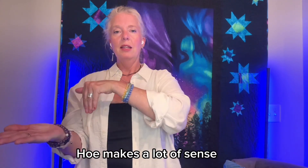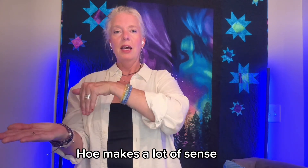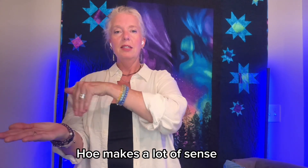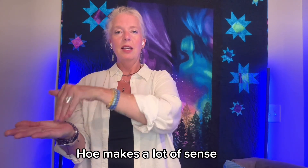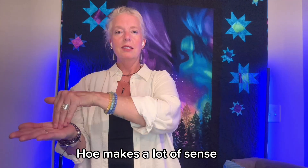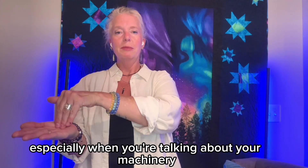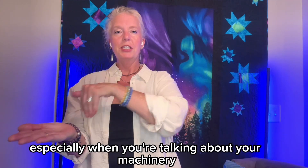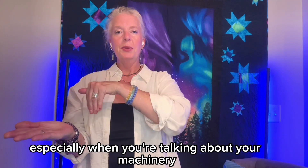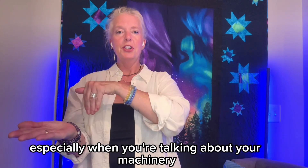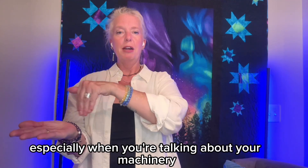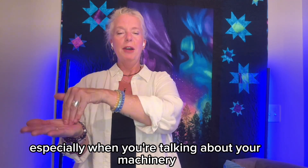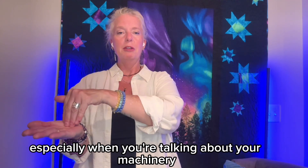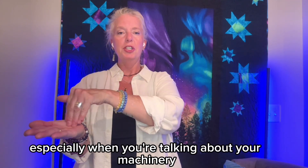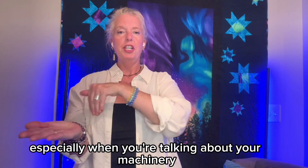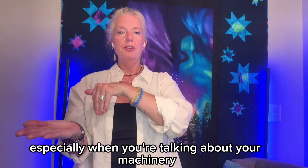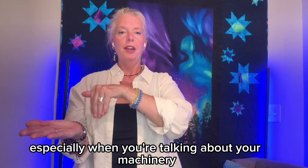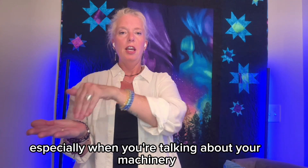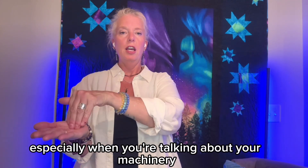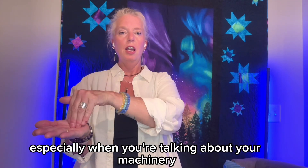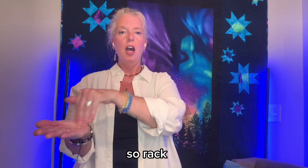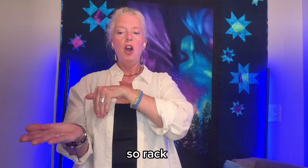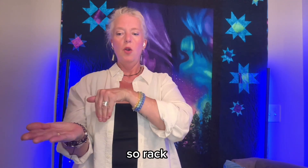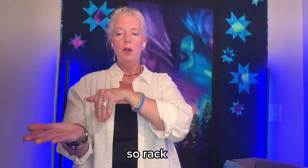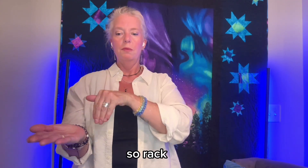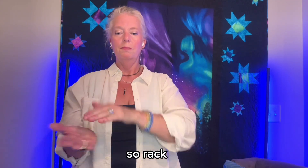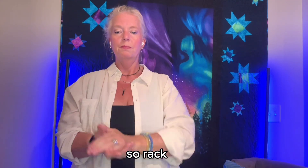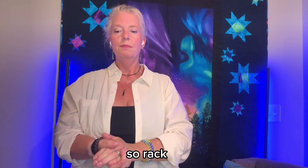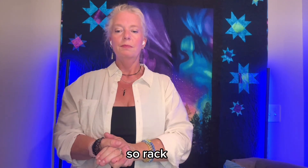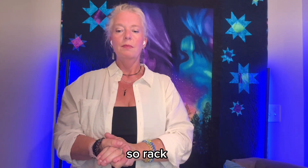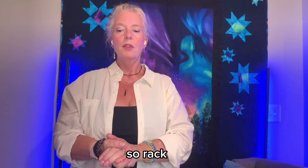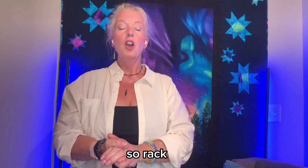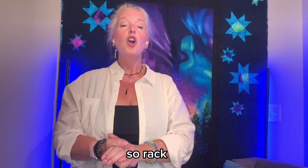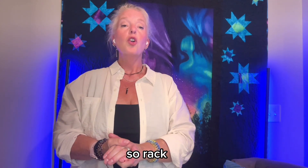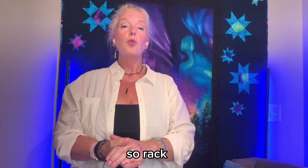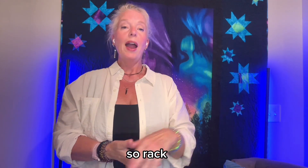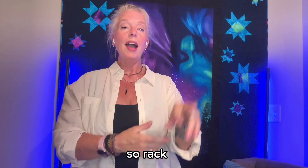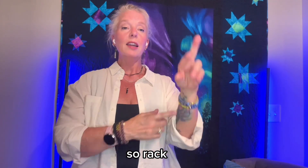lot of sense, especially when you're talking about your machinery. Hoe. Rack.